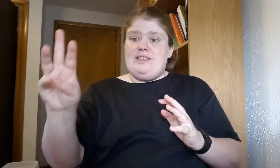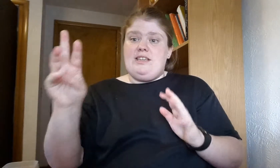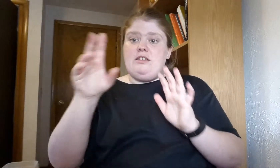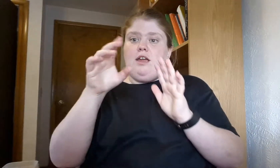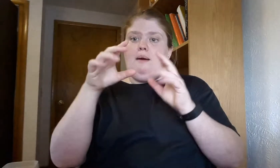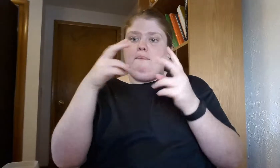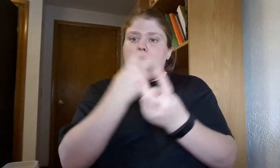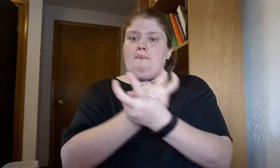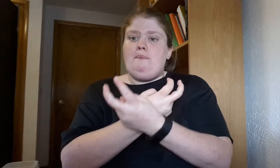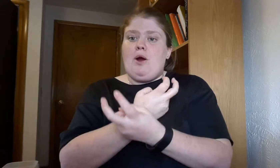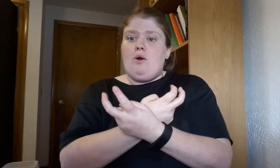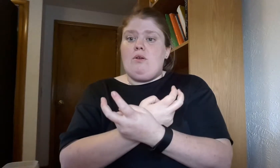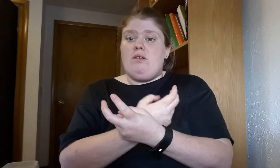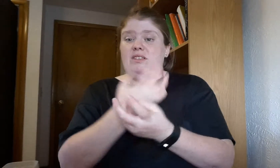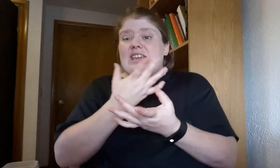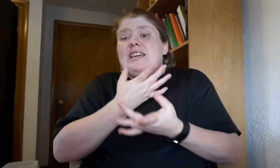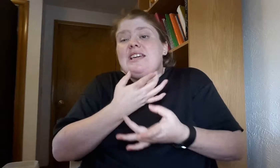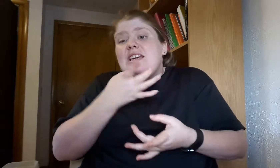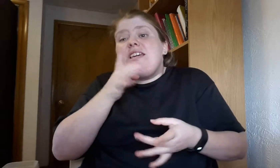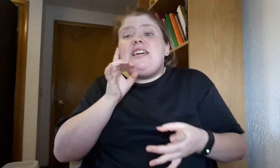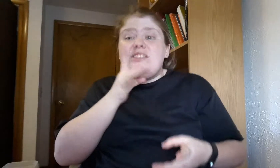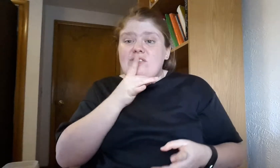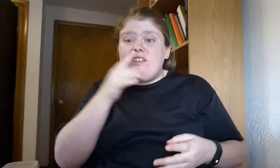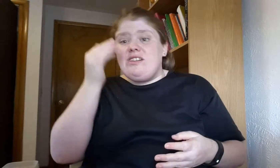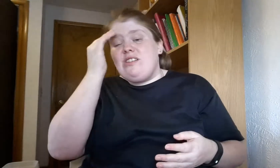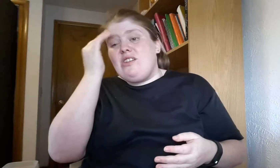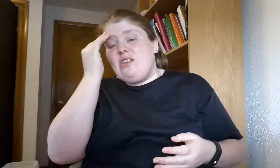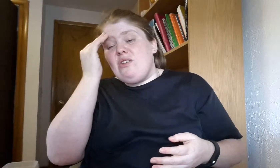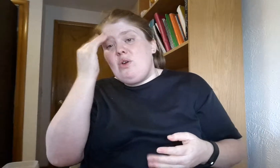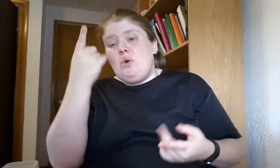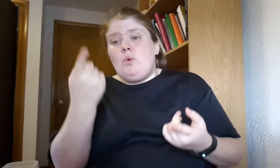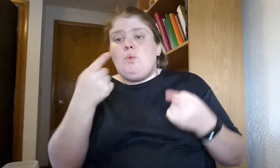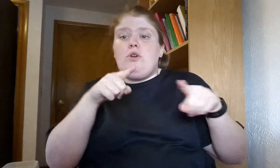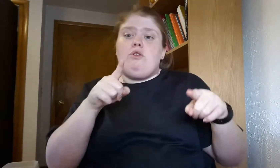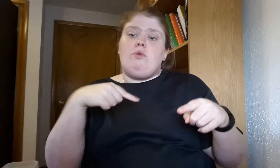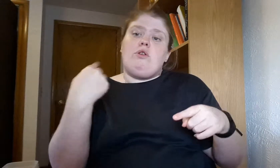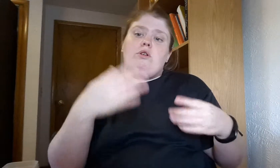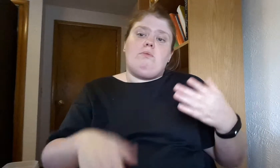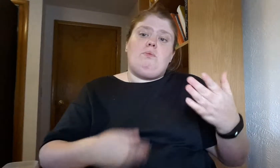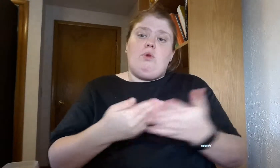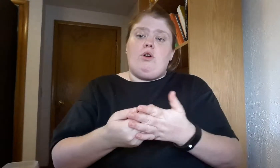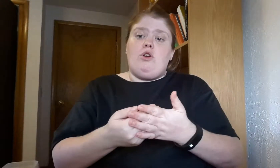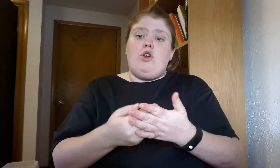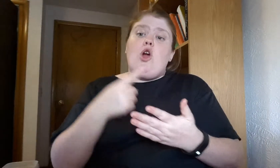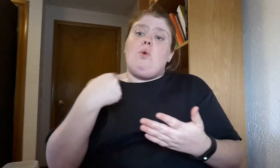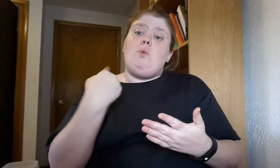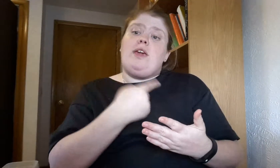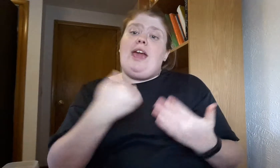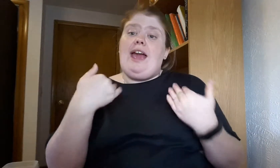But it is interesting to note that when we are born, we actually have 300 bones.